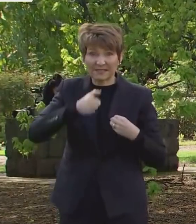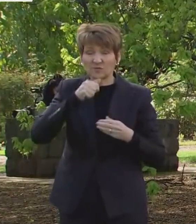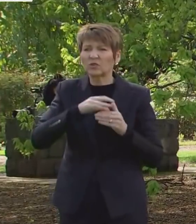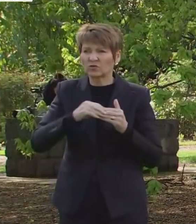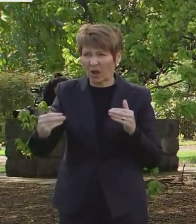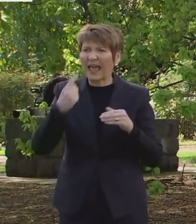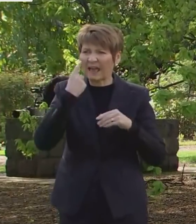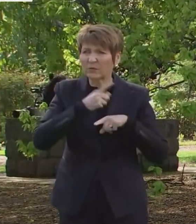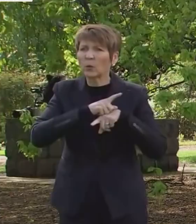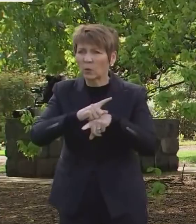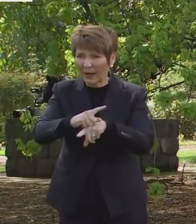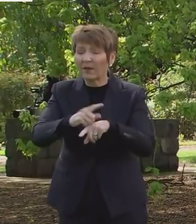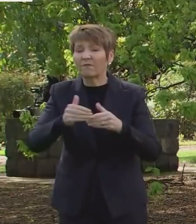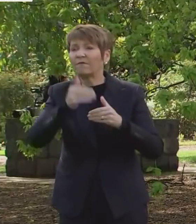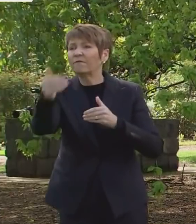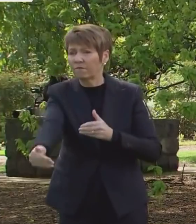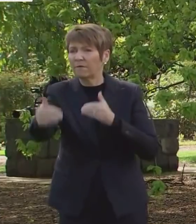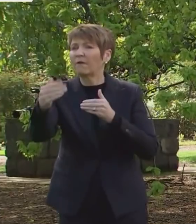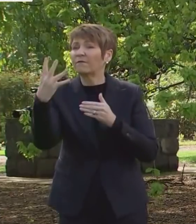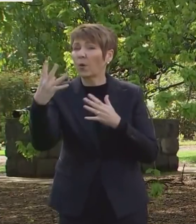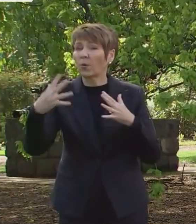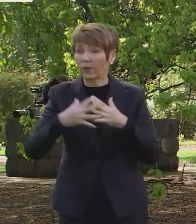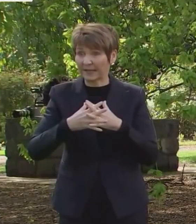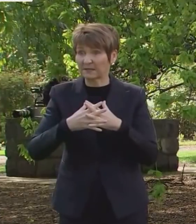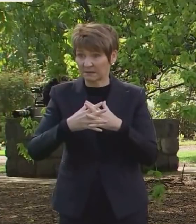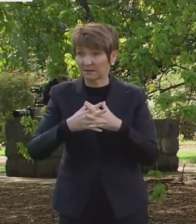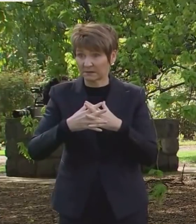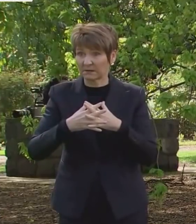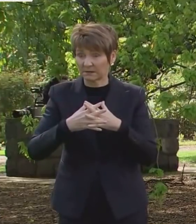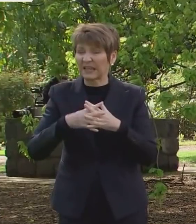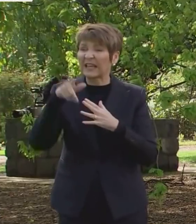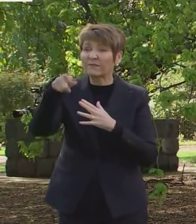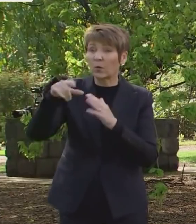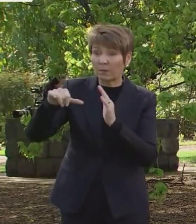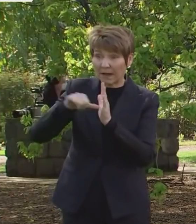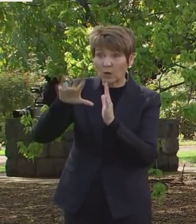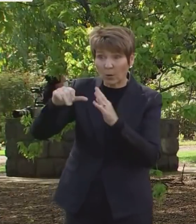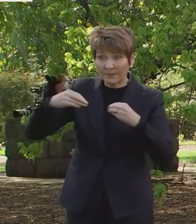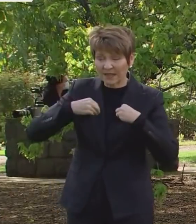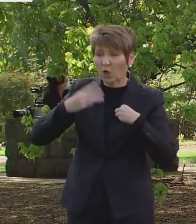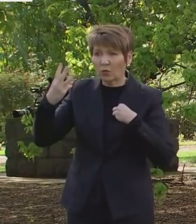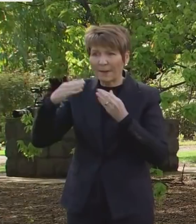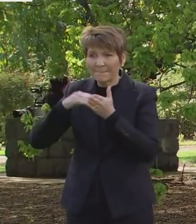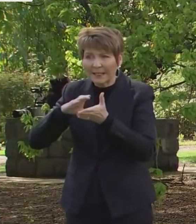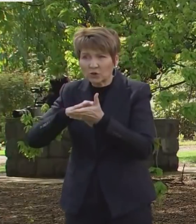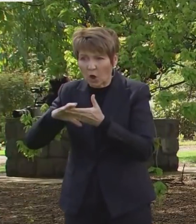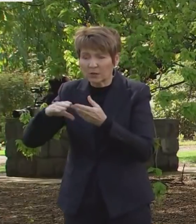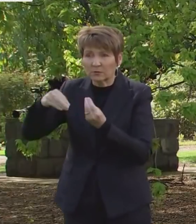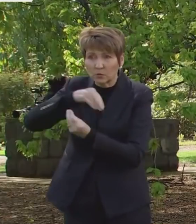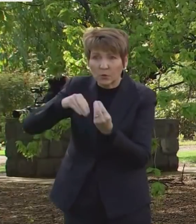$5,600 over the next 4 weeks. And for those businesses with payroll between $3 million and $10